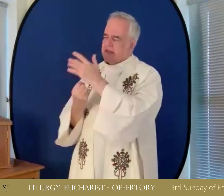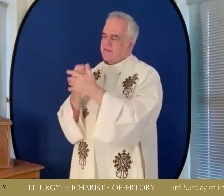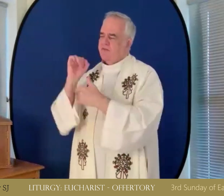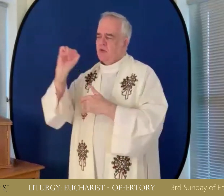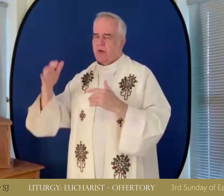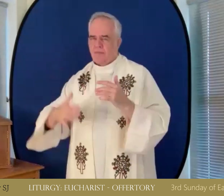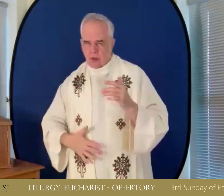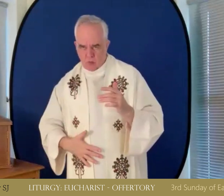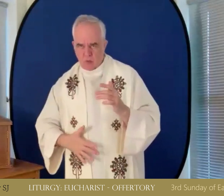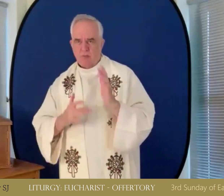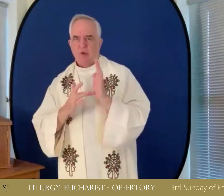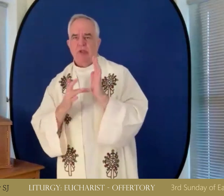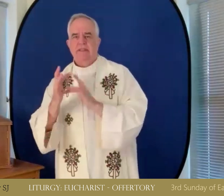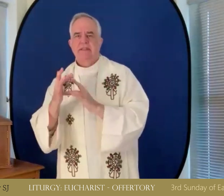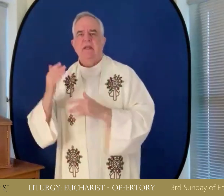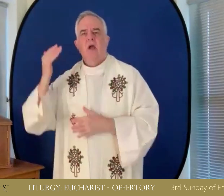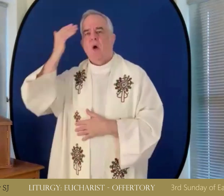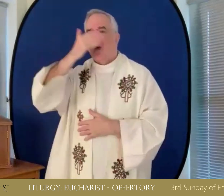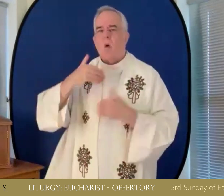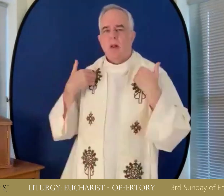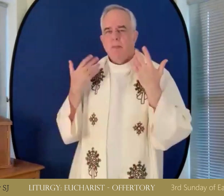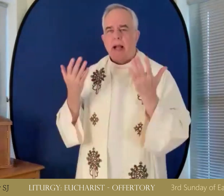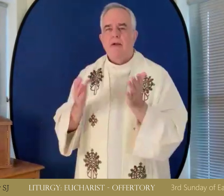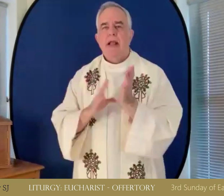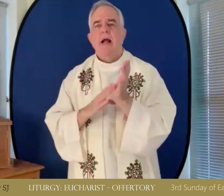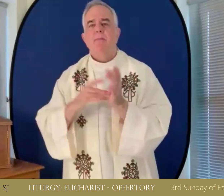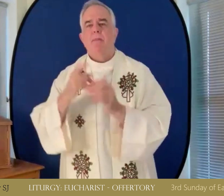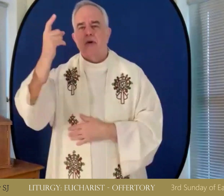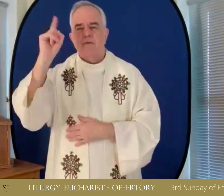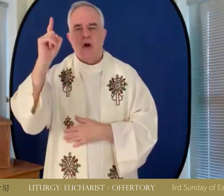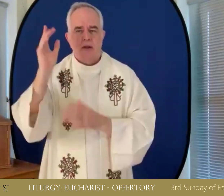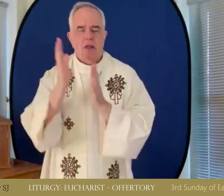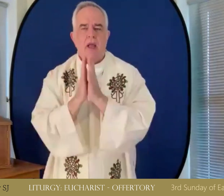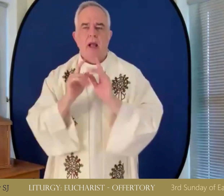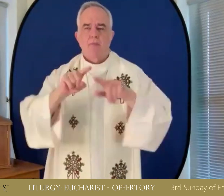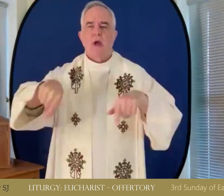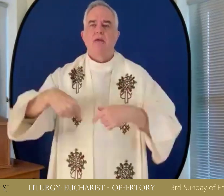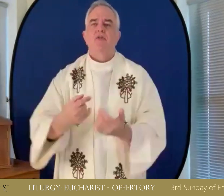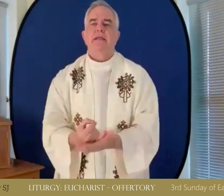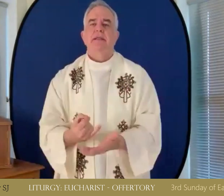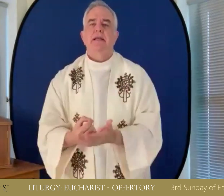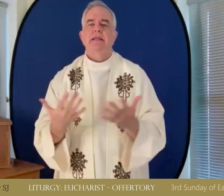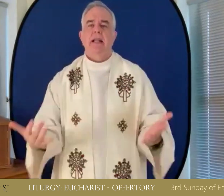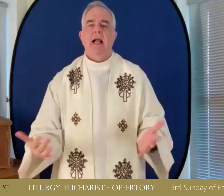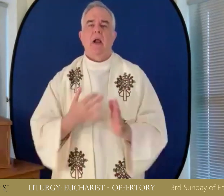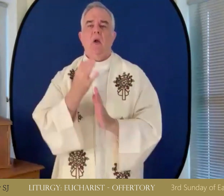the fruit of thy womb, Jesus. Holy Mary, Mother of God, pray for us sinners now,